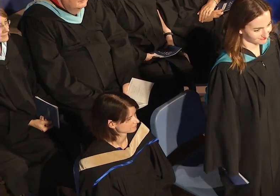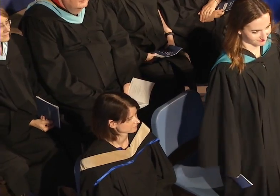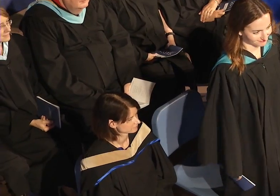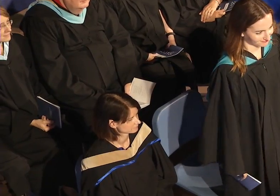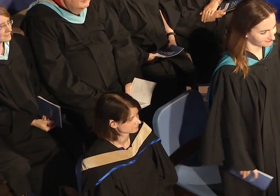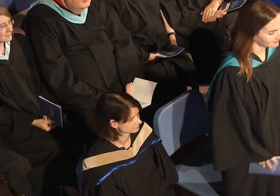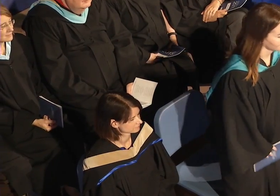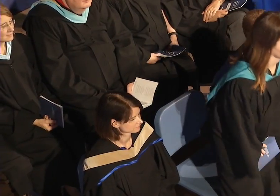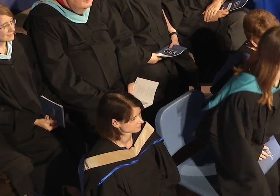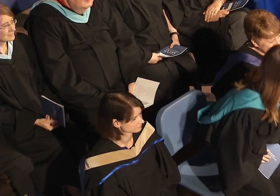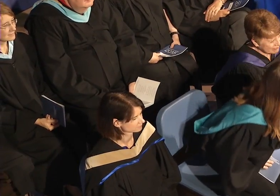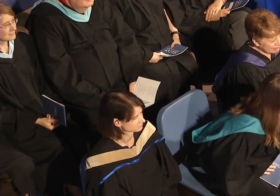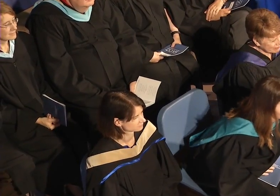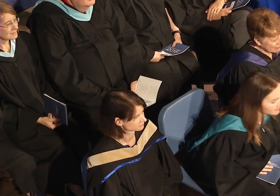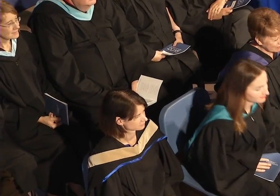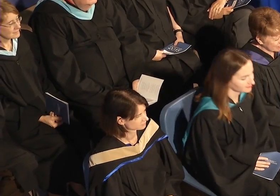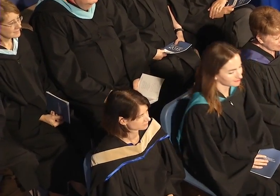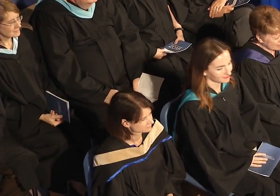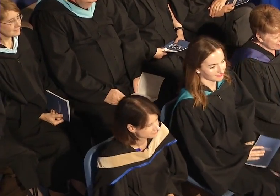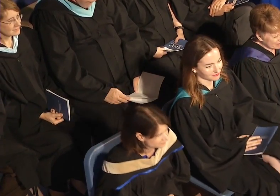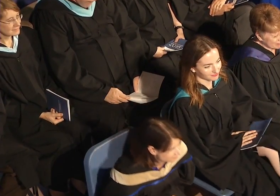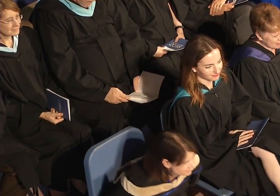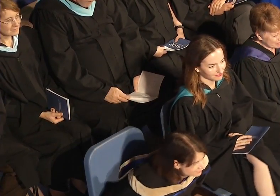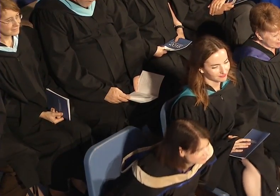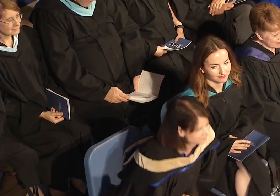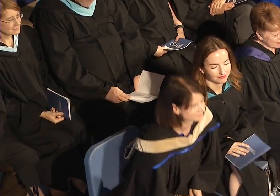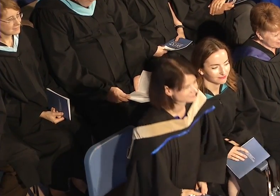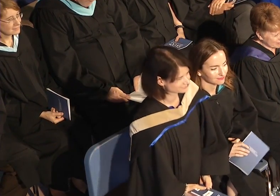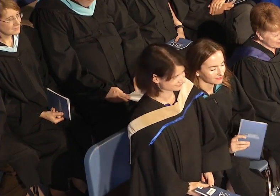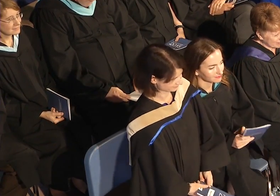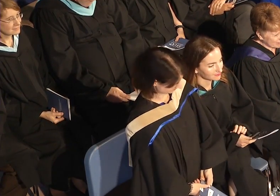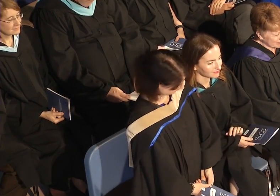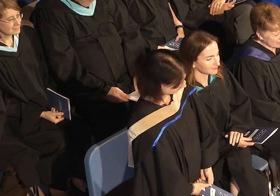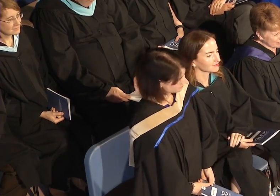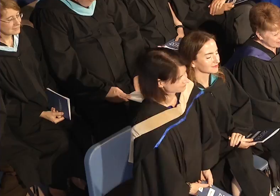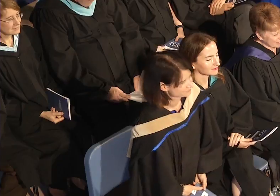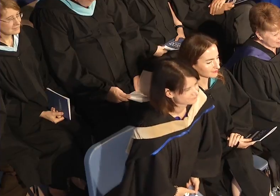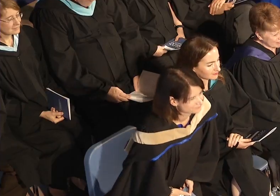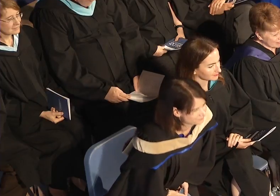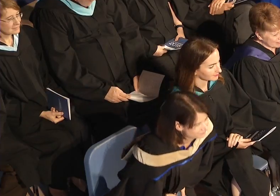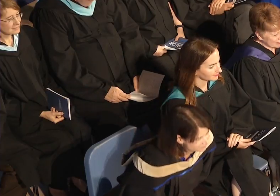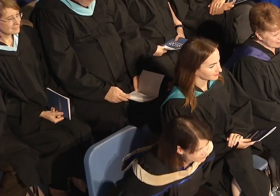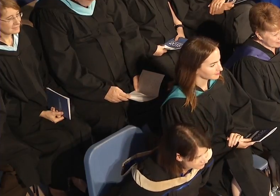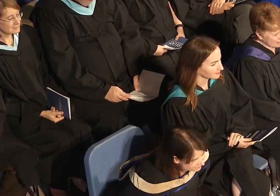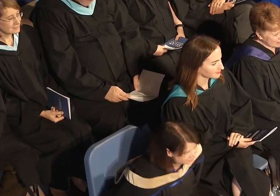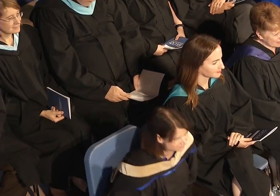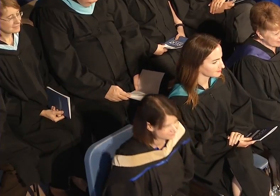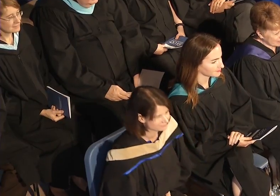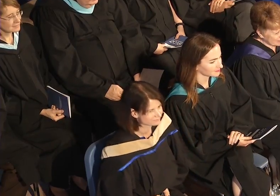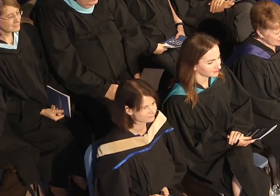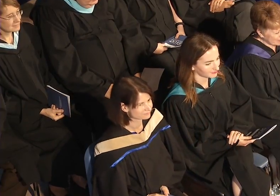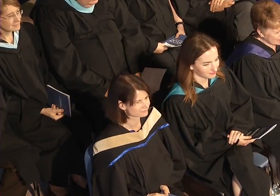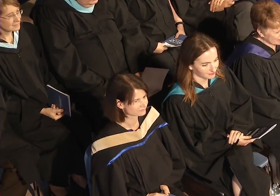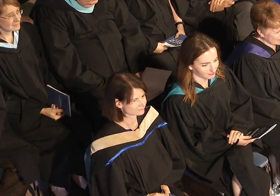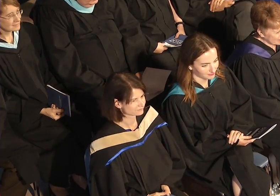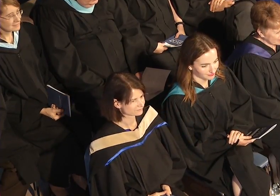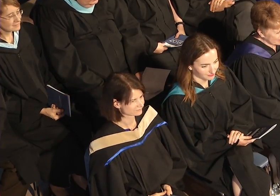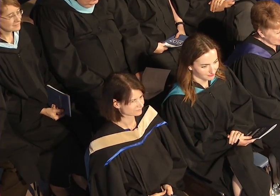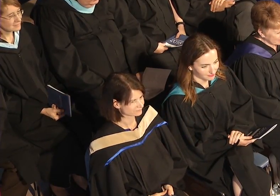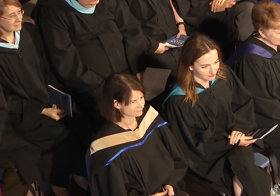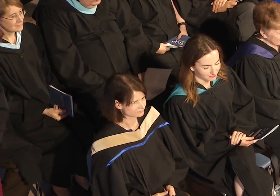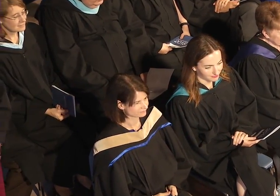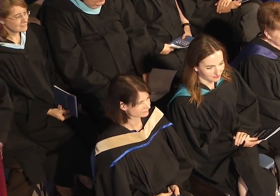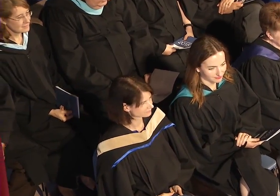President, Enrollment. And Monica Foster, Vice President, Administrative Services. Going